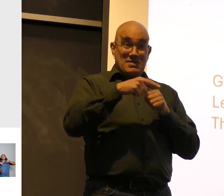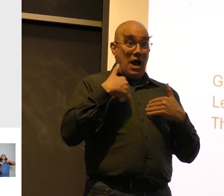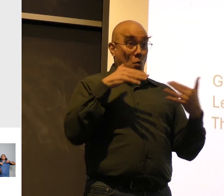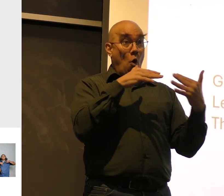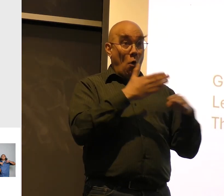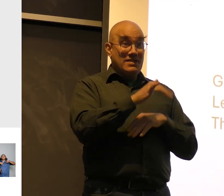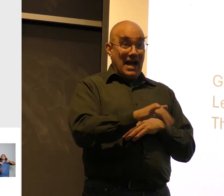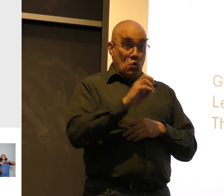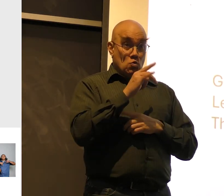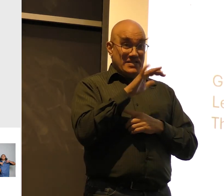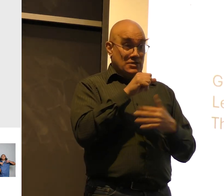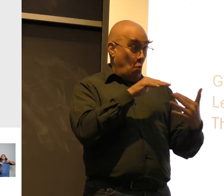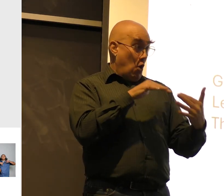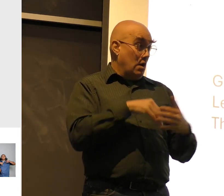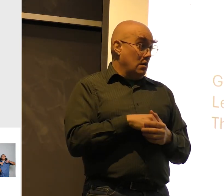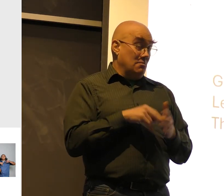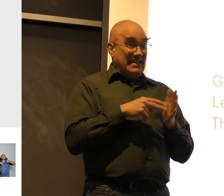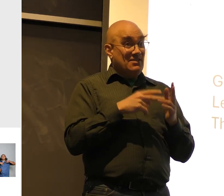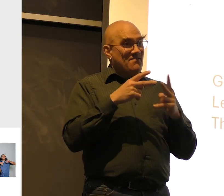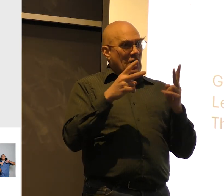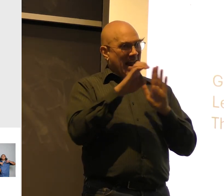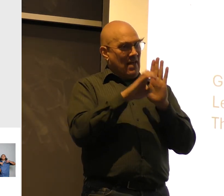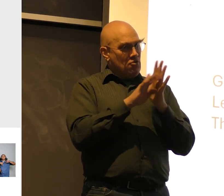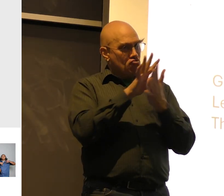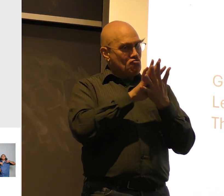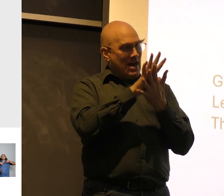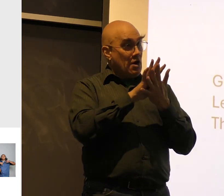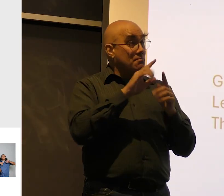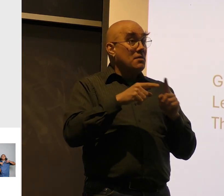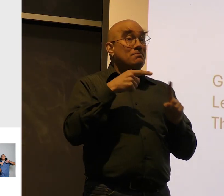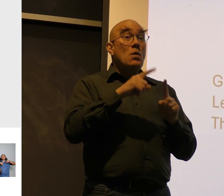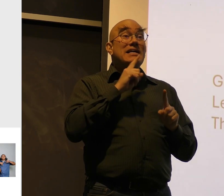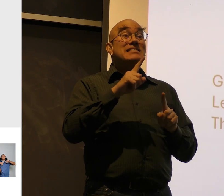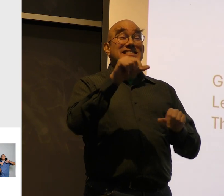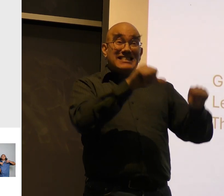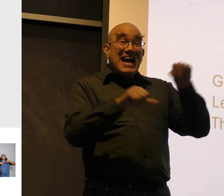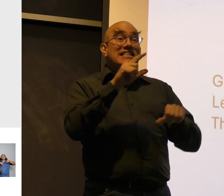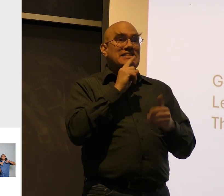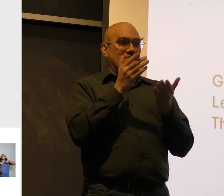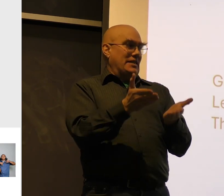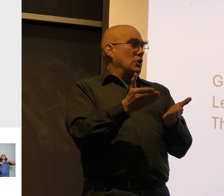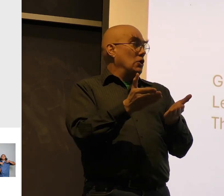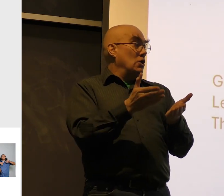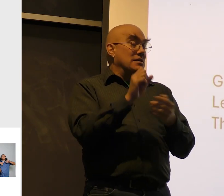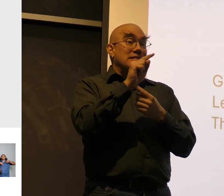you remember there was a war over that, which means it's an ethical gray area. But the point is that the science is